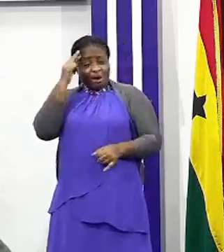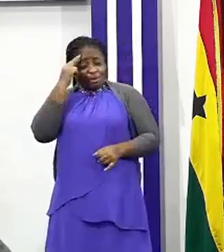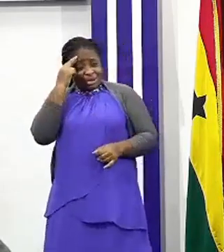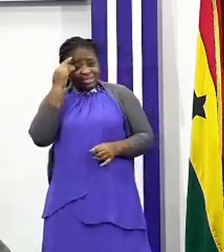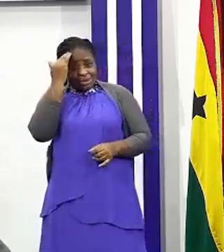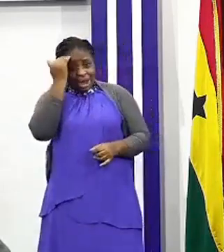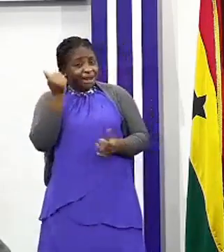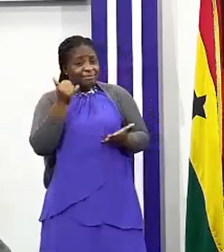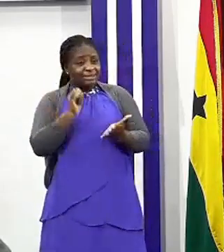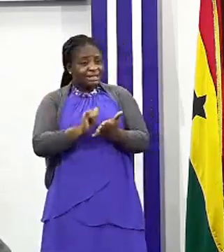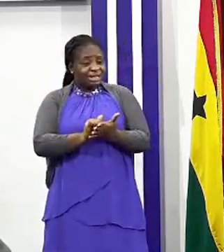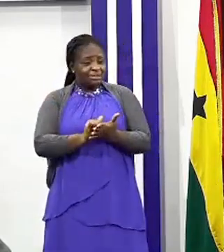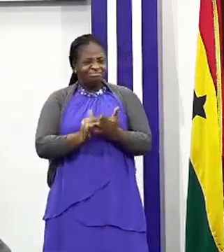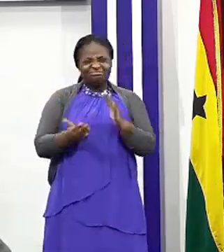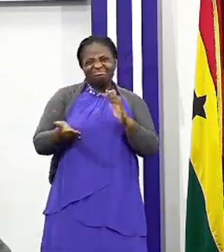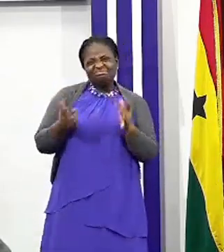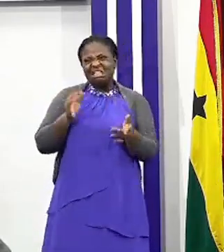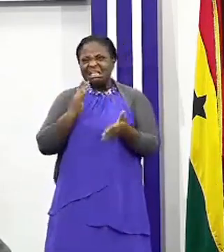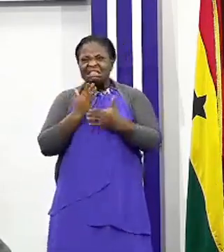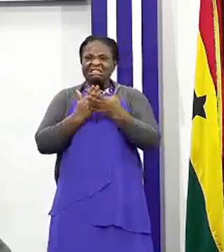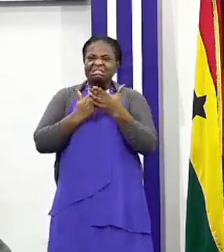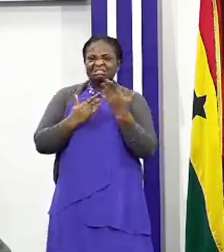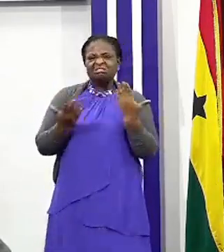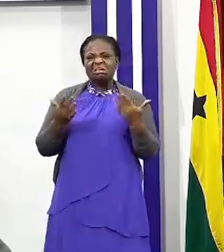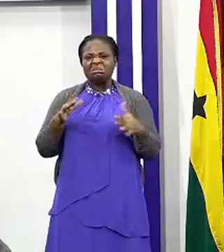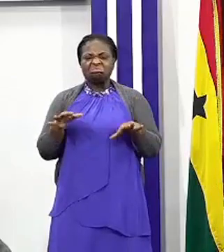have a backlog is that, unfortunately, due to some